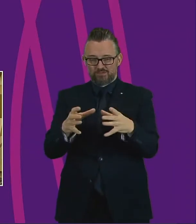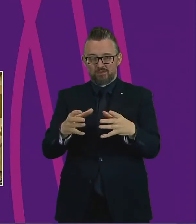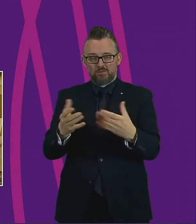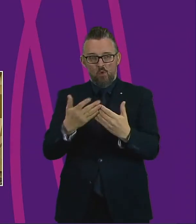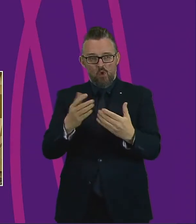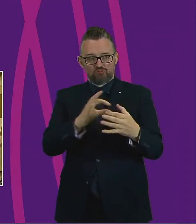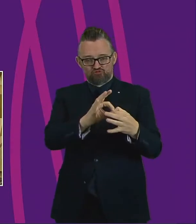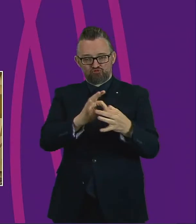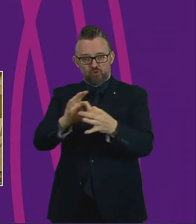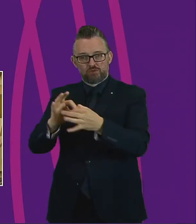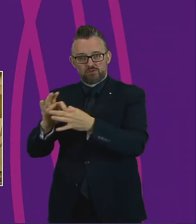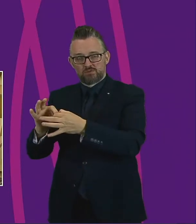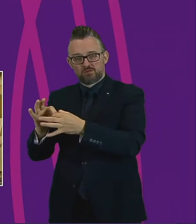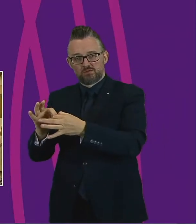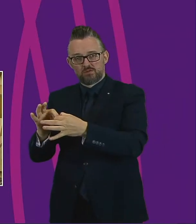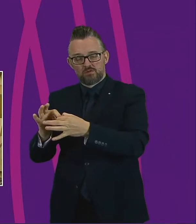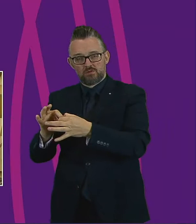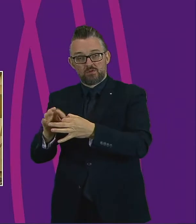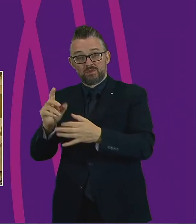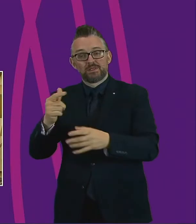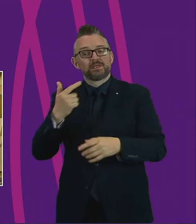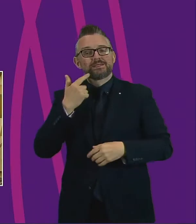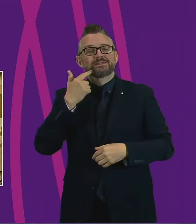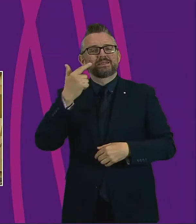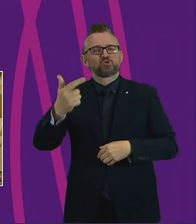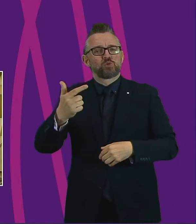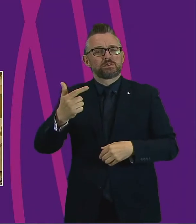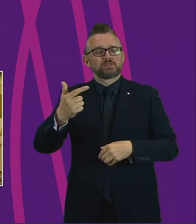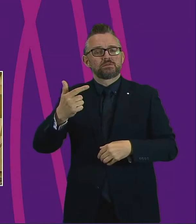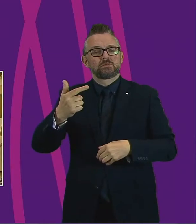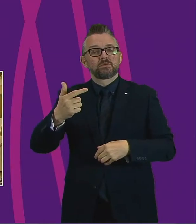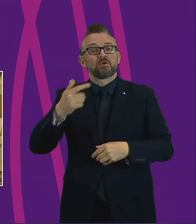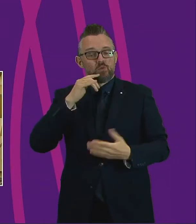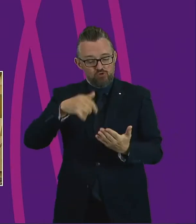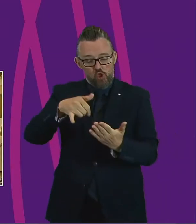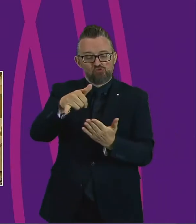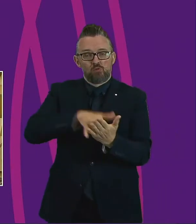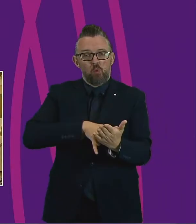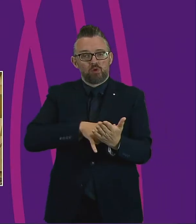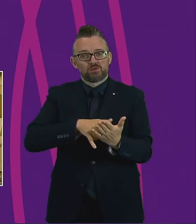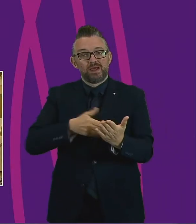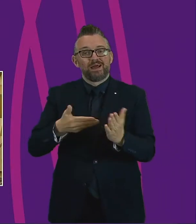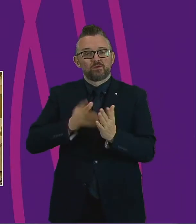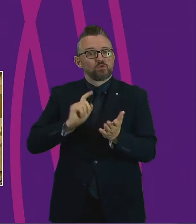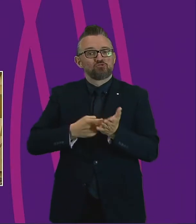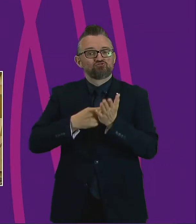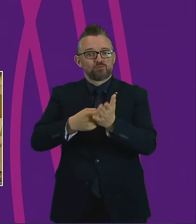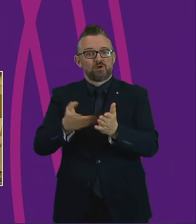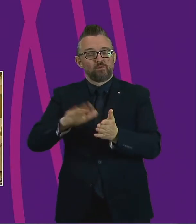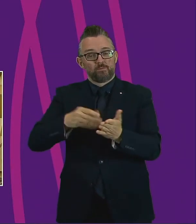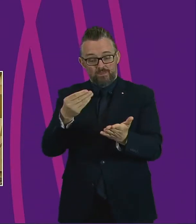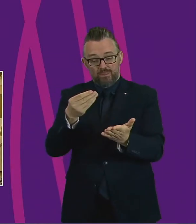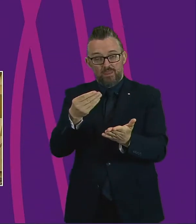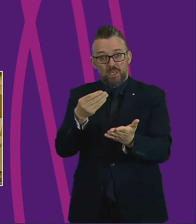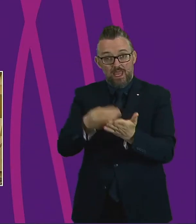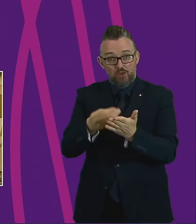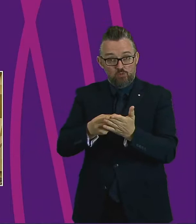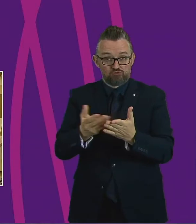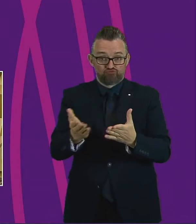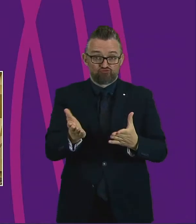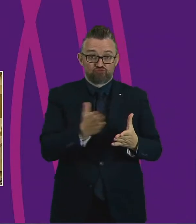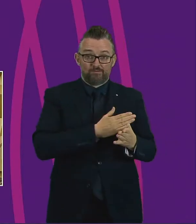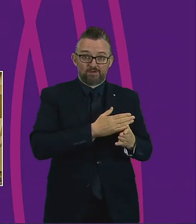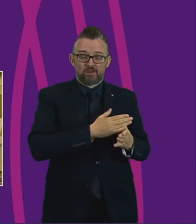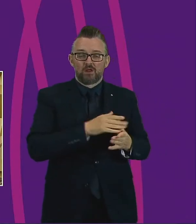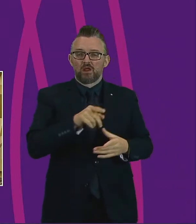joined-up sectoral way. We will have early next week the report and recommendations from the Economic Recovery Action Group that's